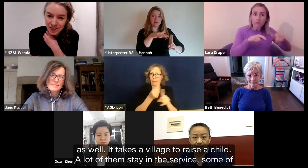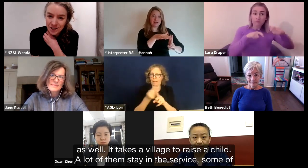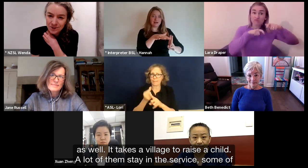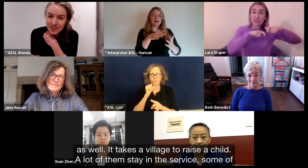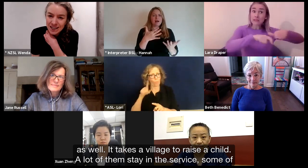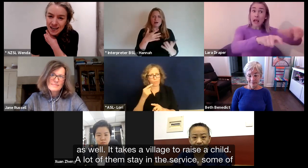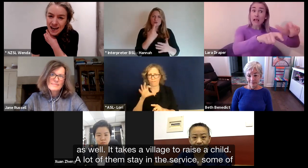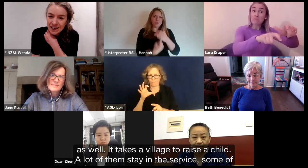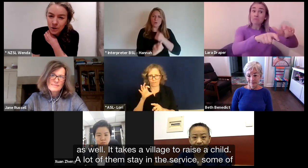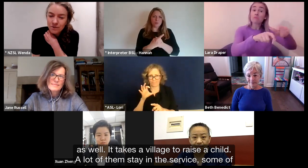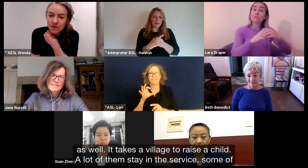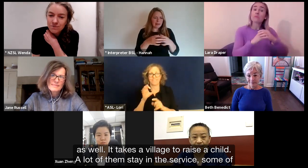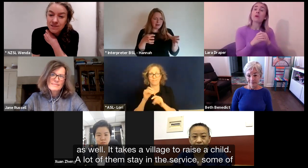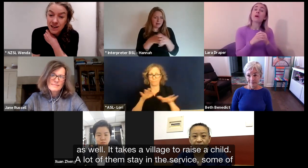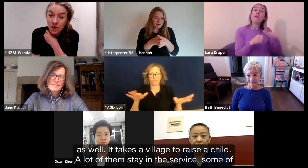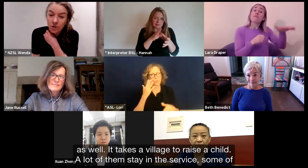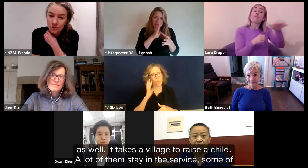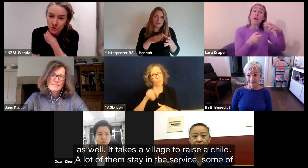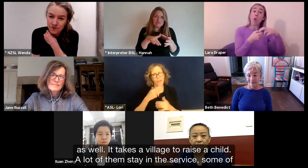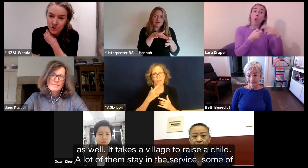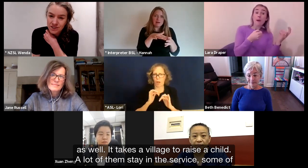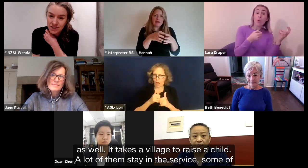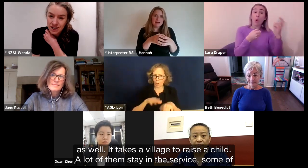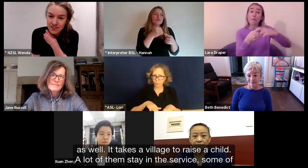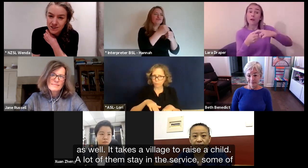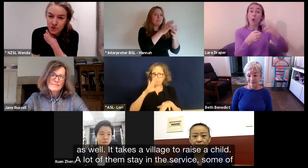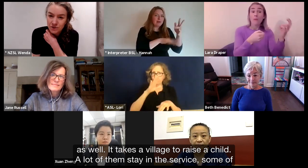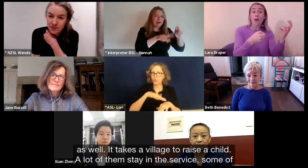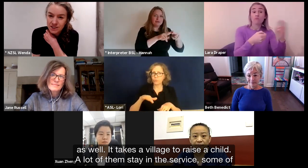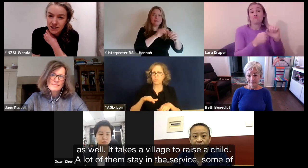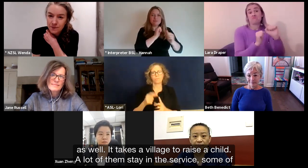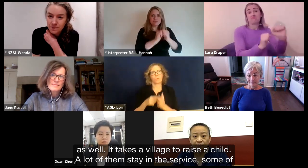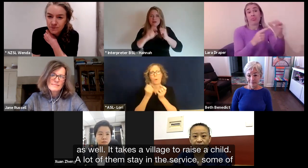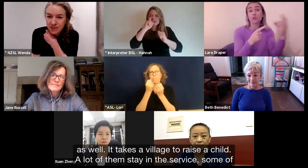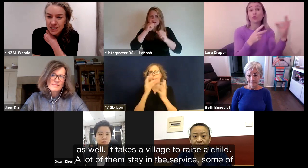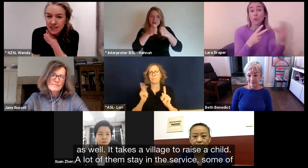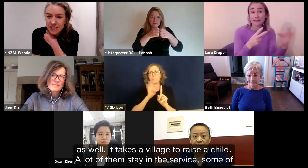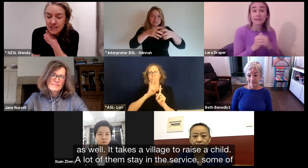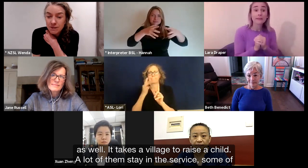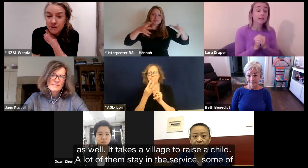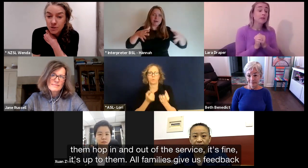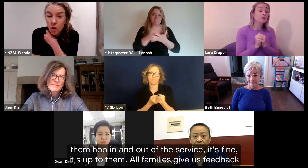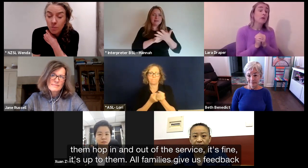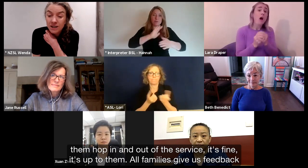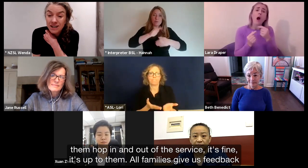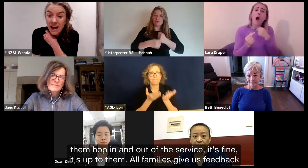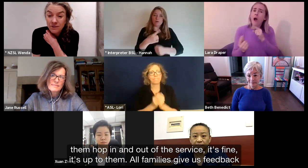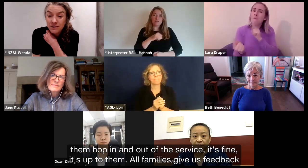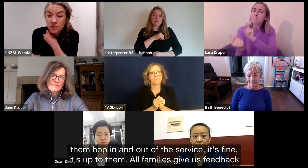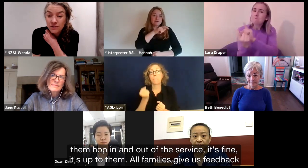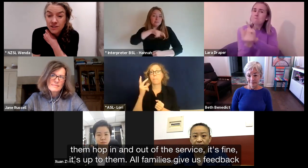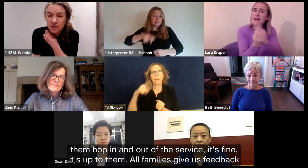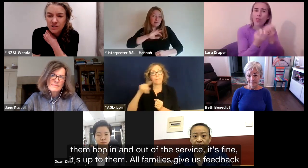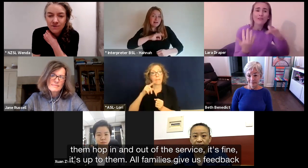raise a child and a lot of them stay on with first signs as a service. Some of them do hop in and